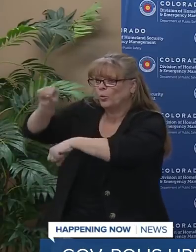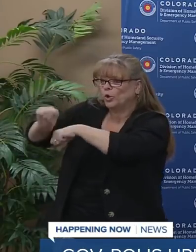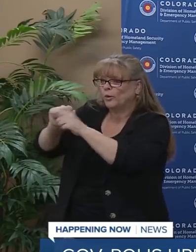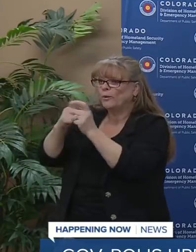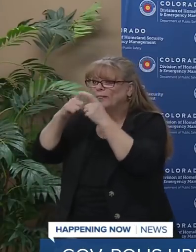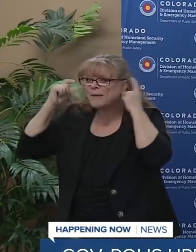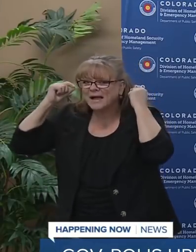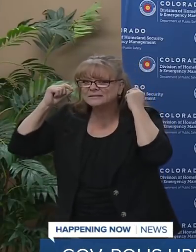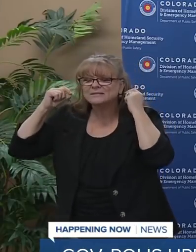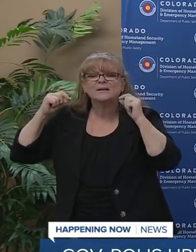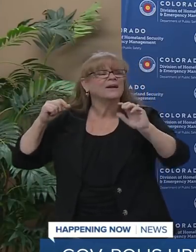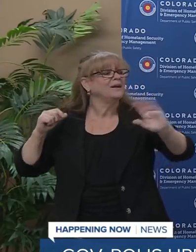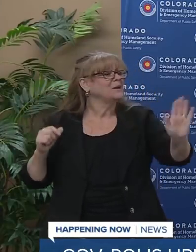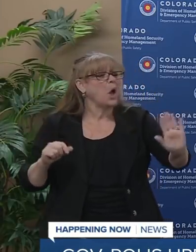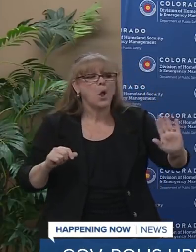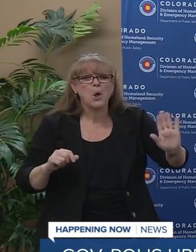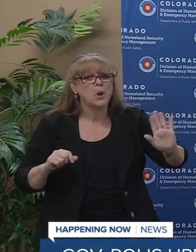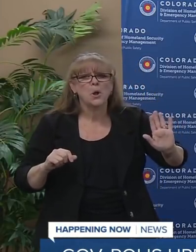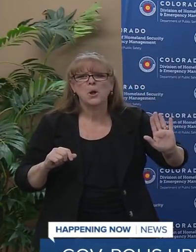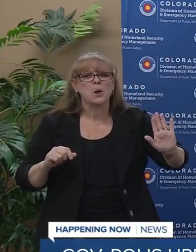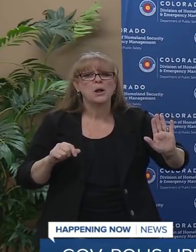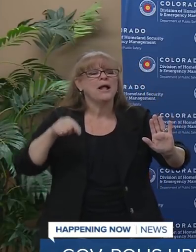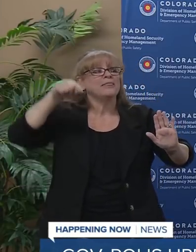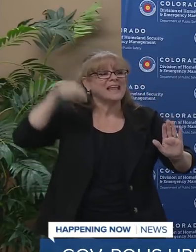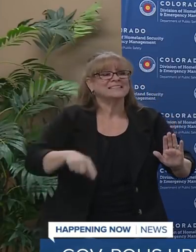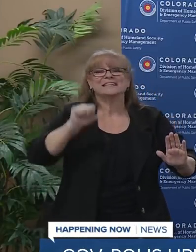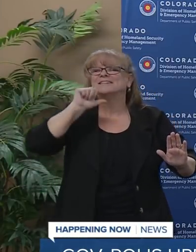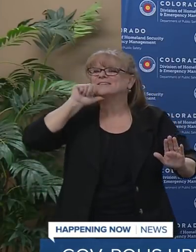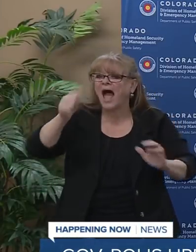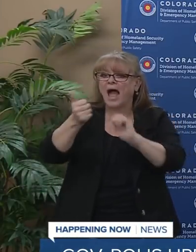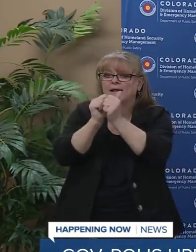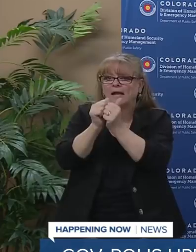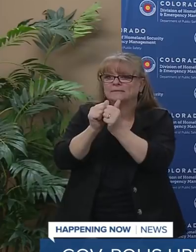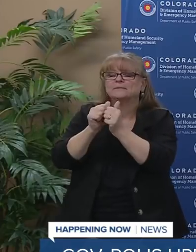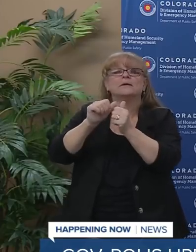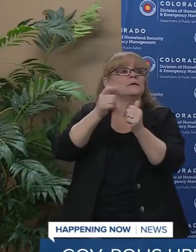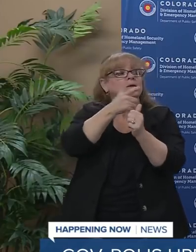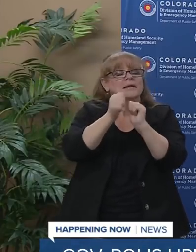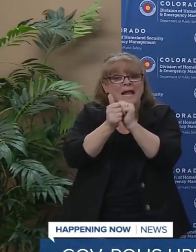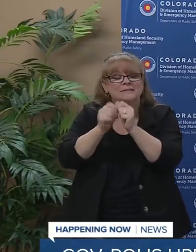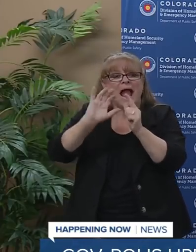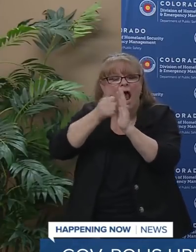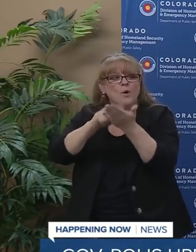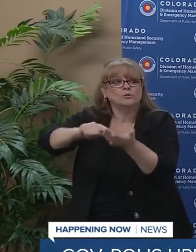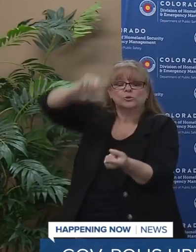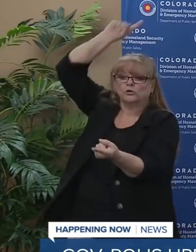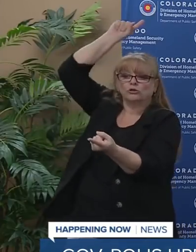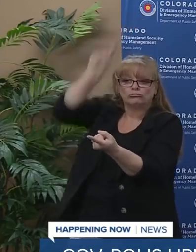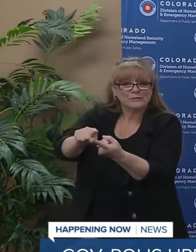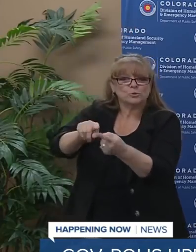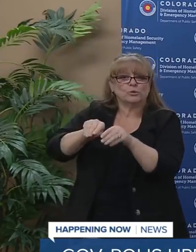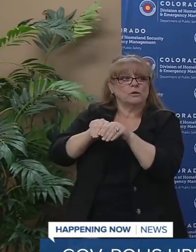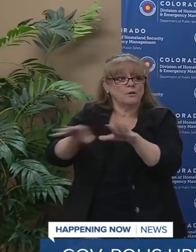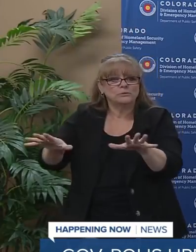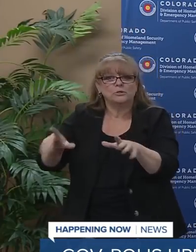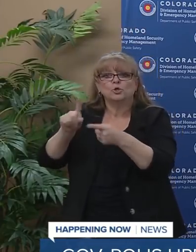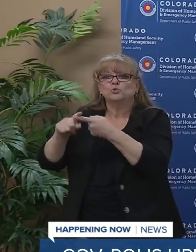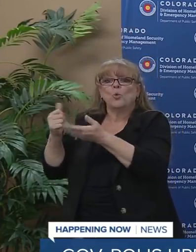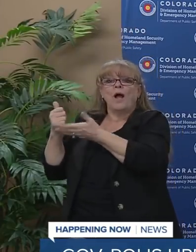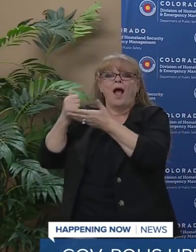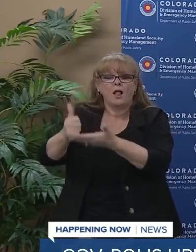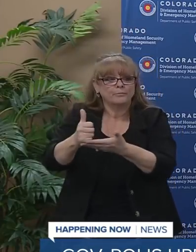can squash this virus in Colorado. And you're either helping to do that or you're not helping to do that. If you want to help